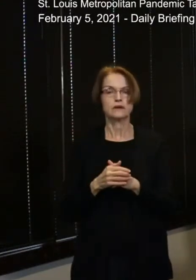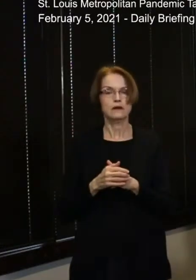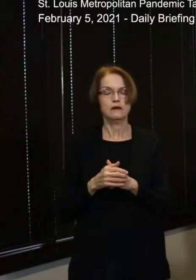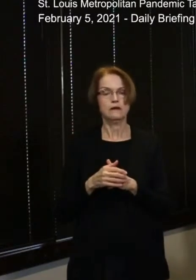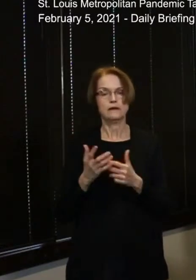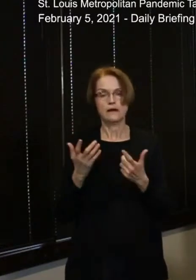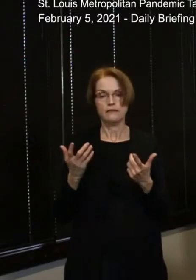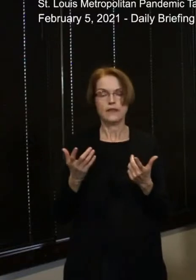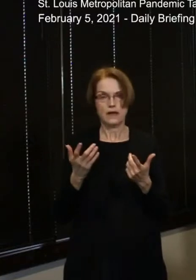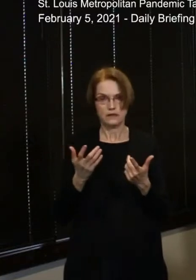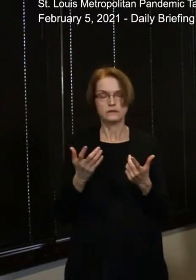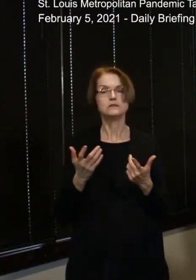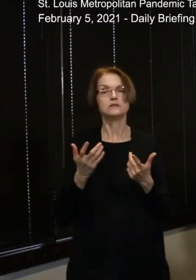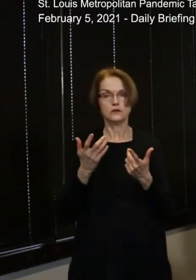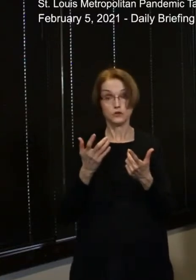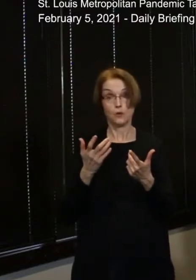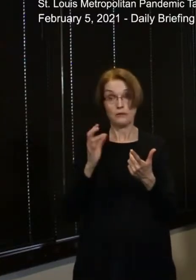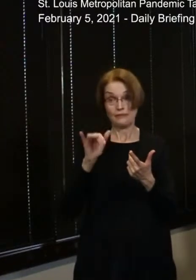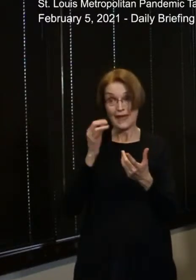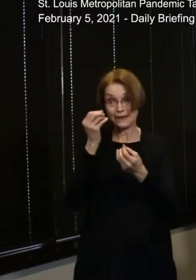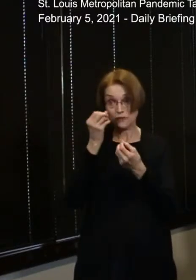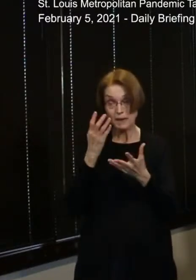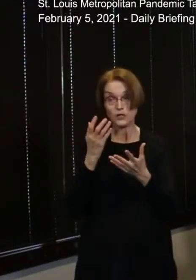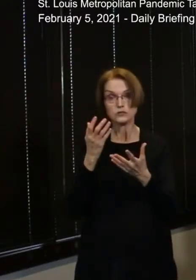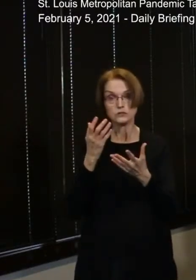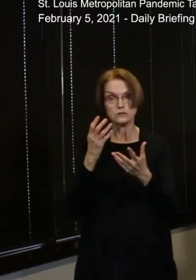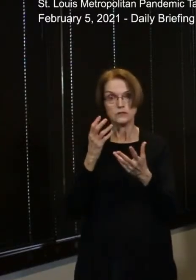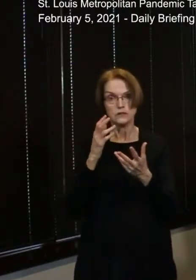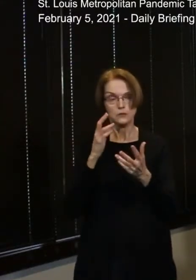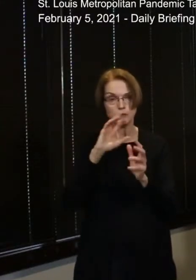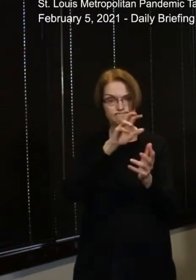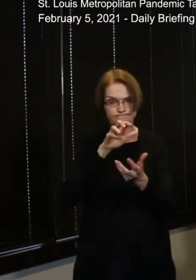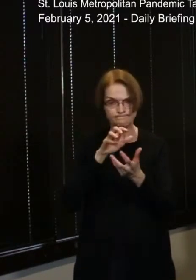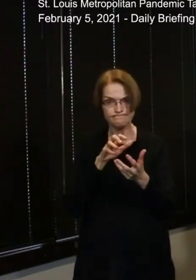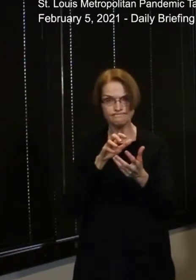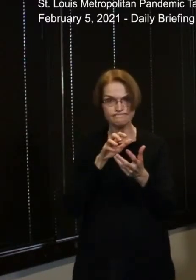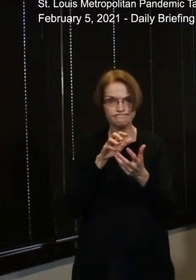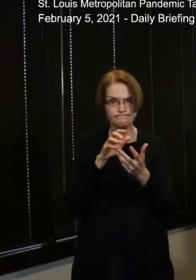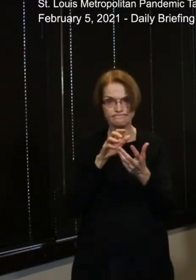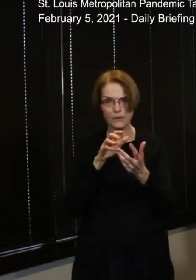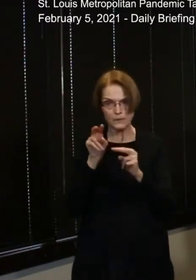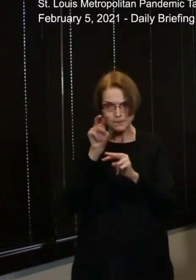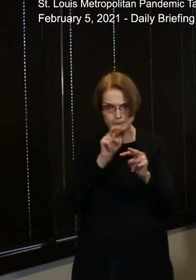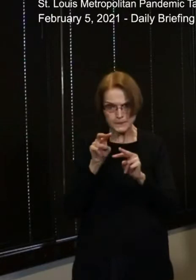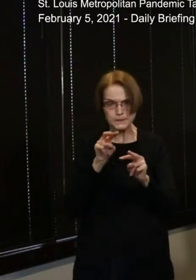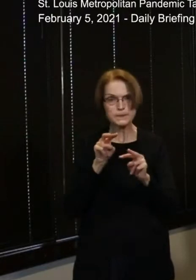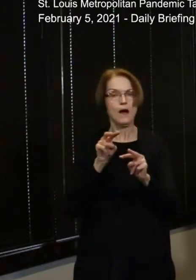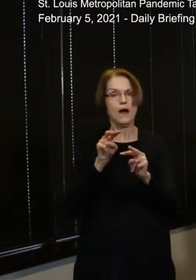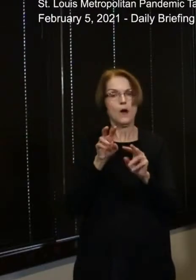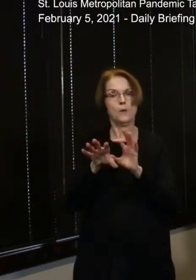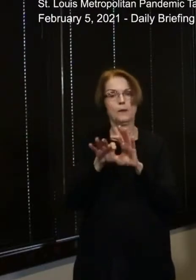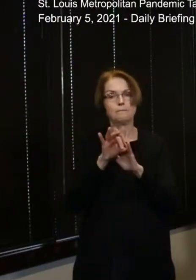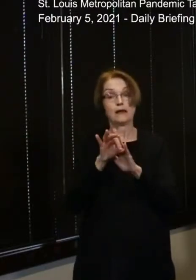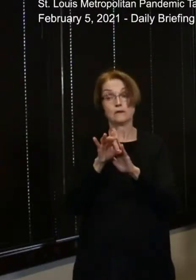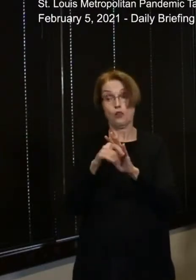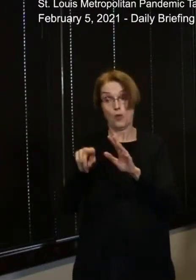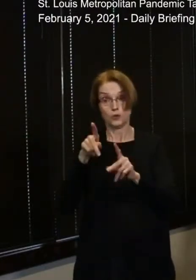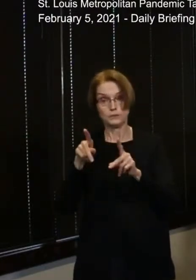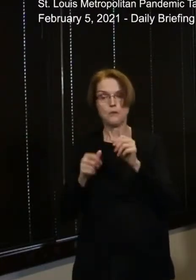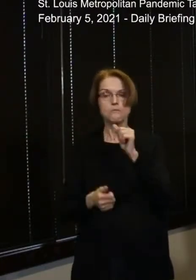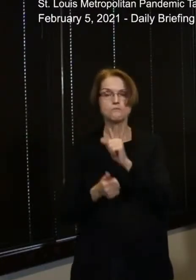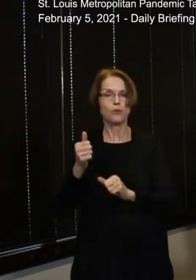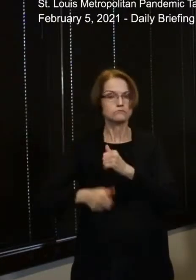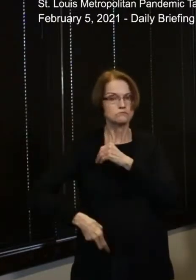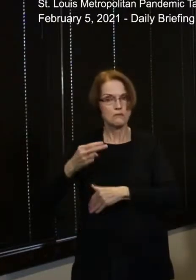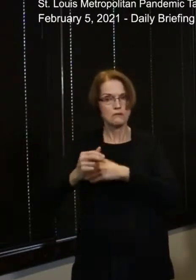the information and we make sure that we're scheduling according to who is most at risk for COVID-19.